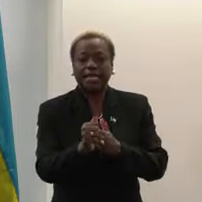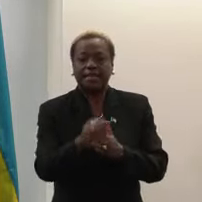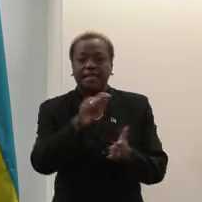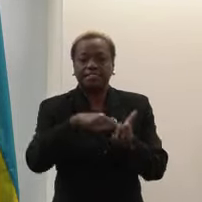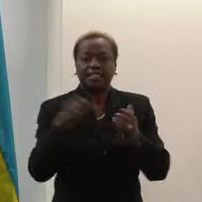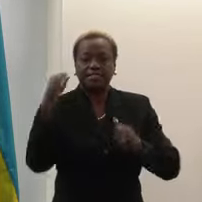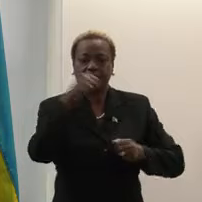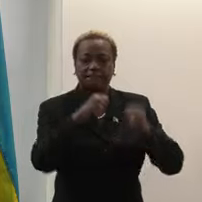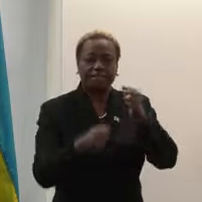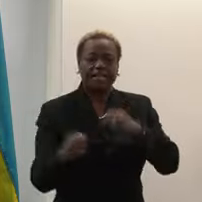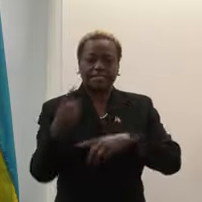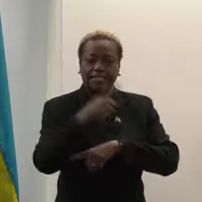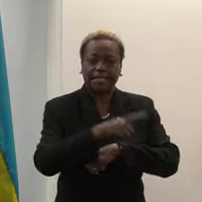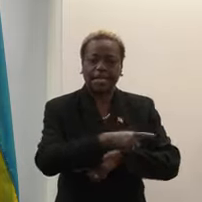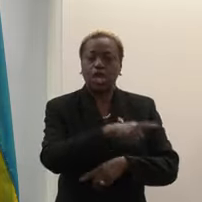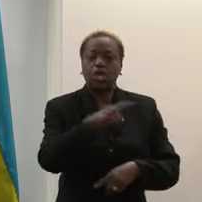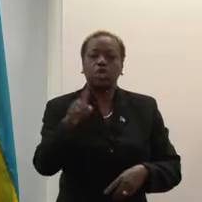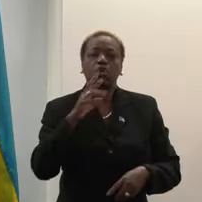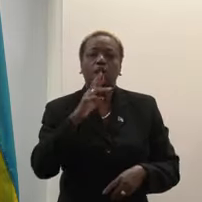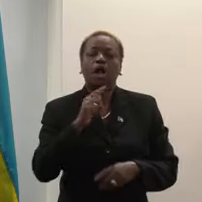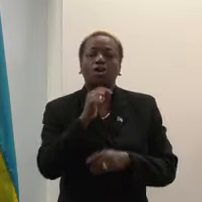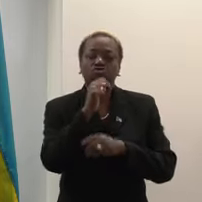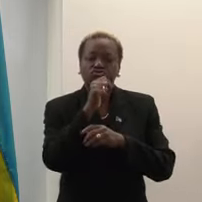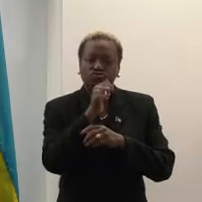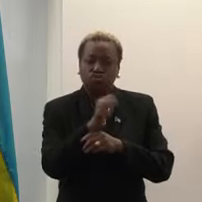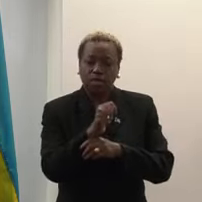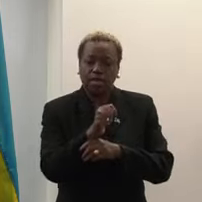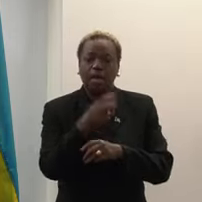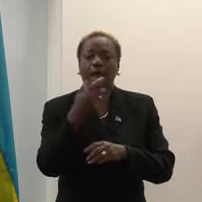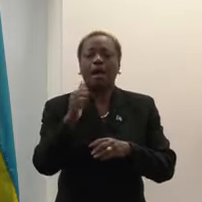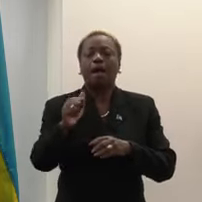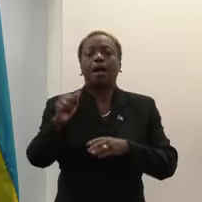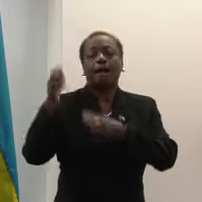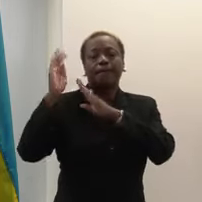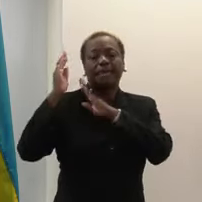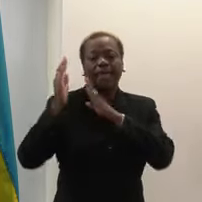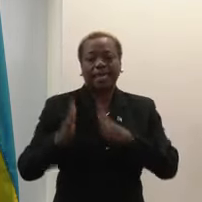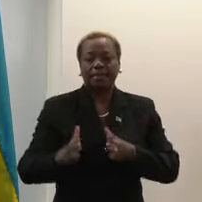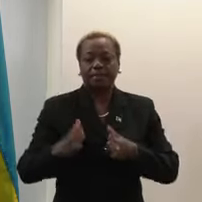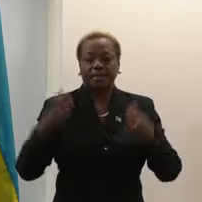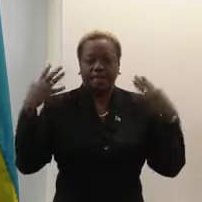today. You are truly a Bahamian hero.